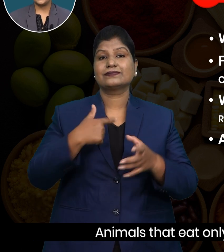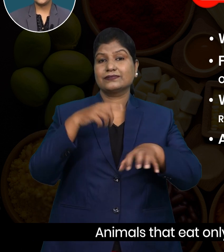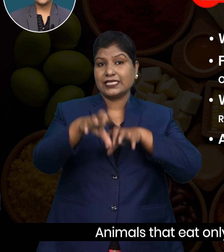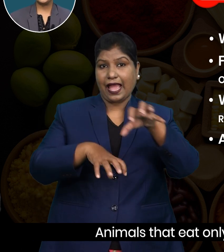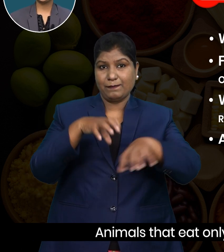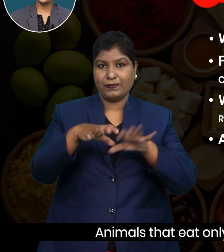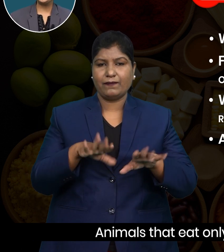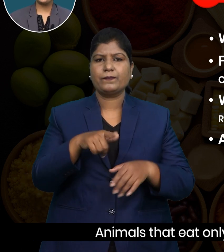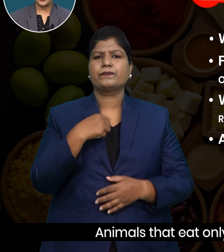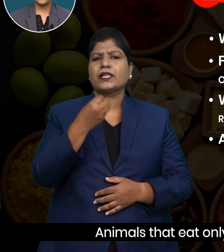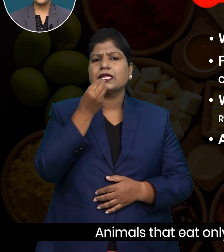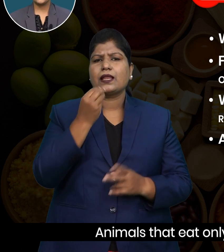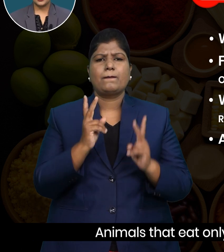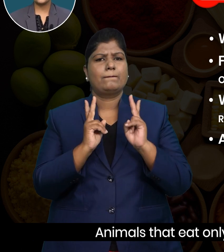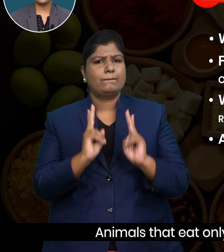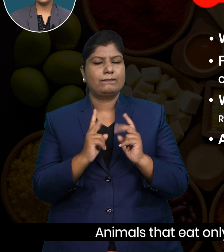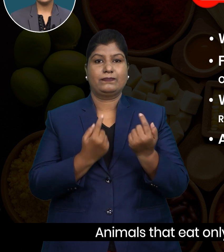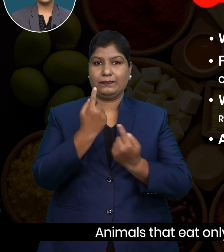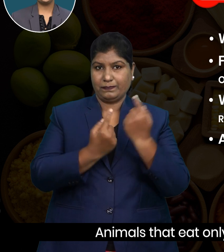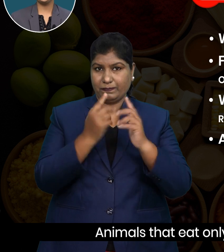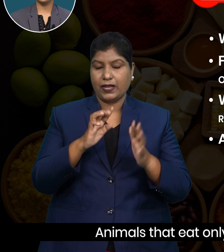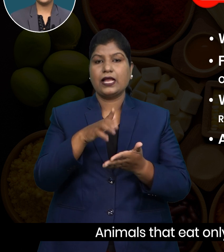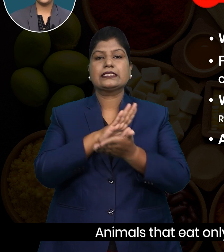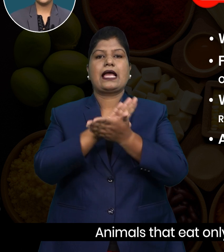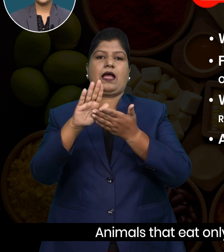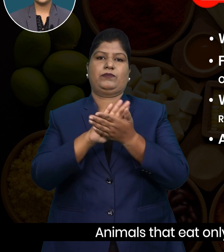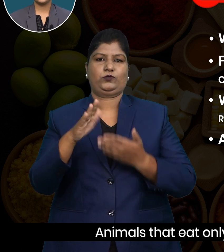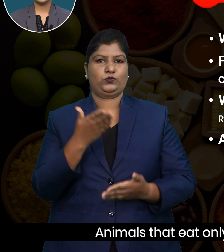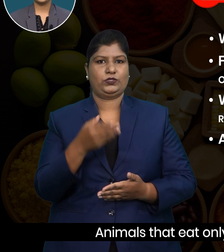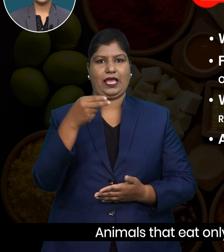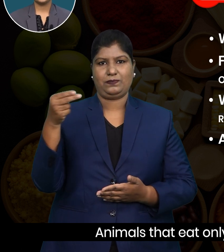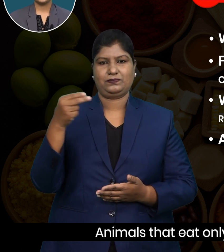Animals that eat only plants are called herbivores.